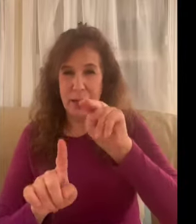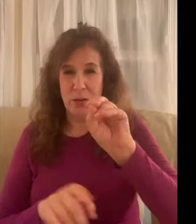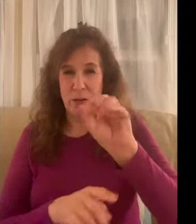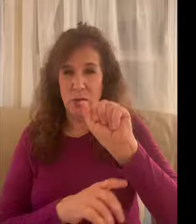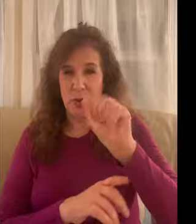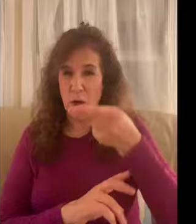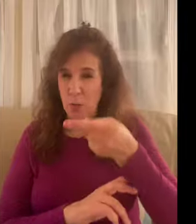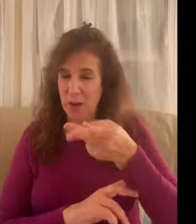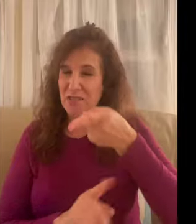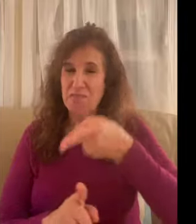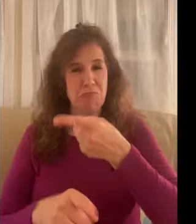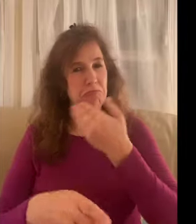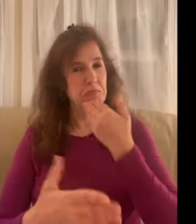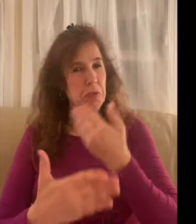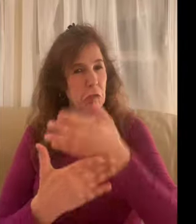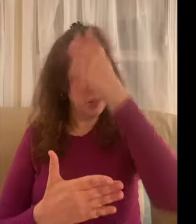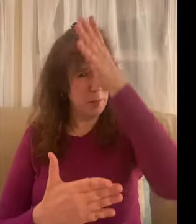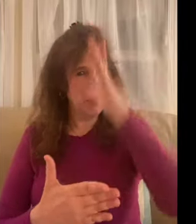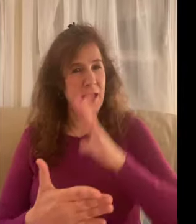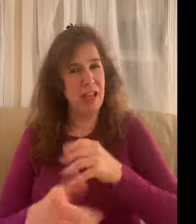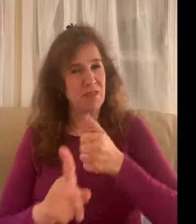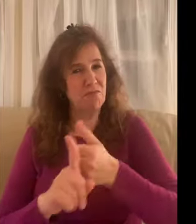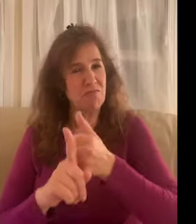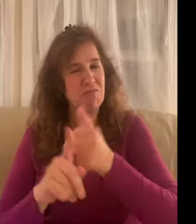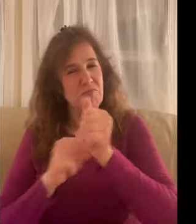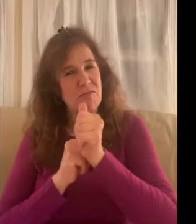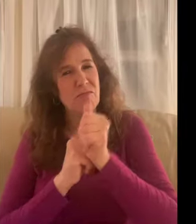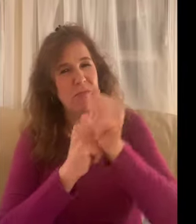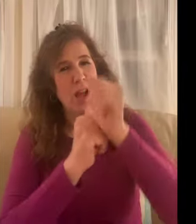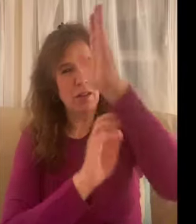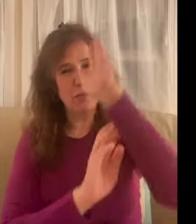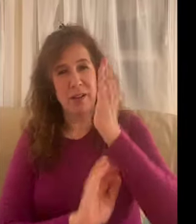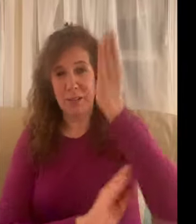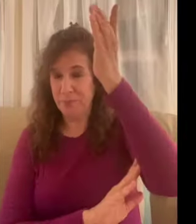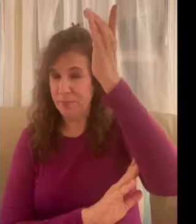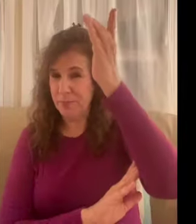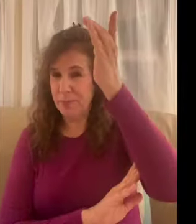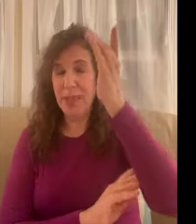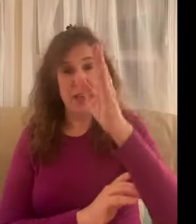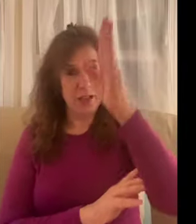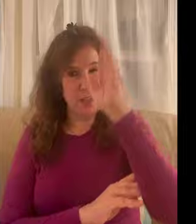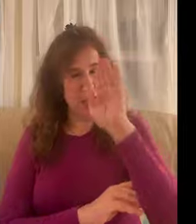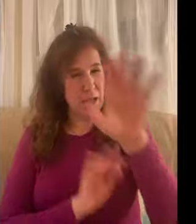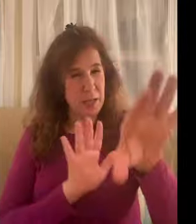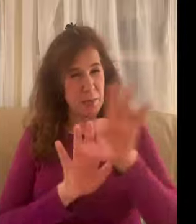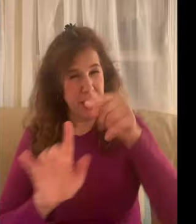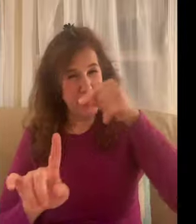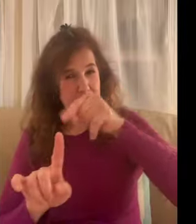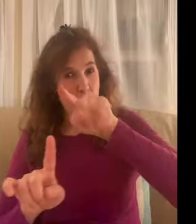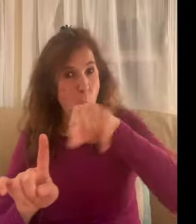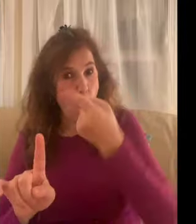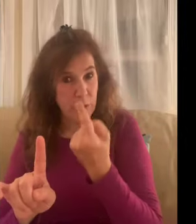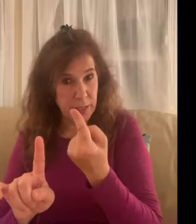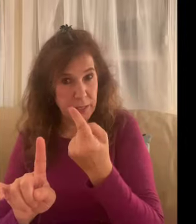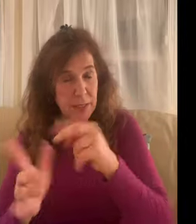God. And the fact that he is singled out means that everybody else was corrupt. And it says, if we